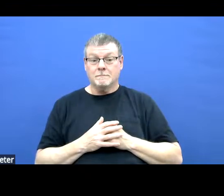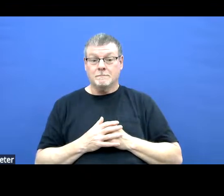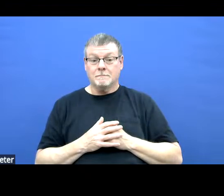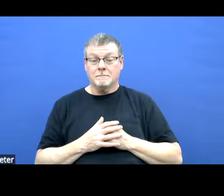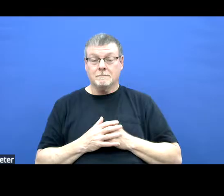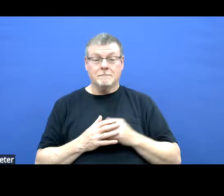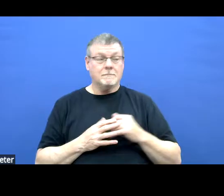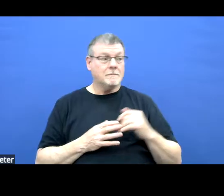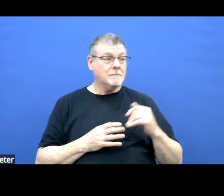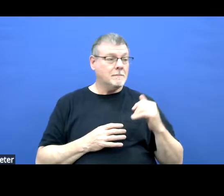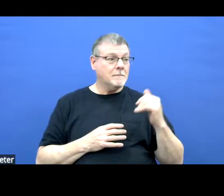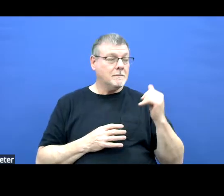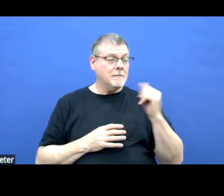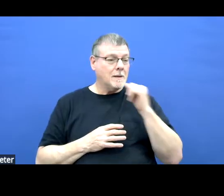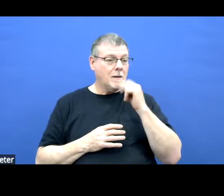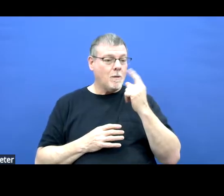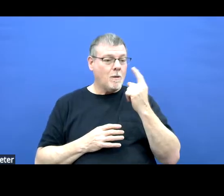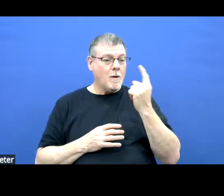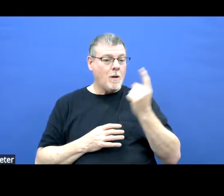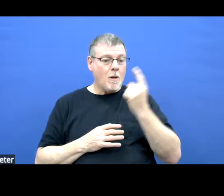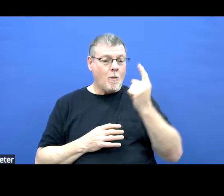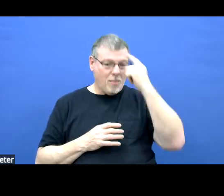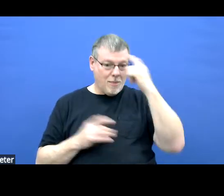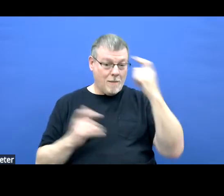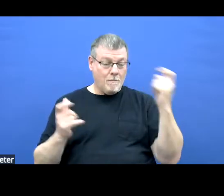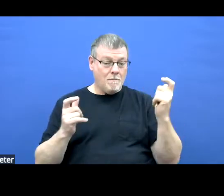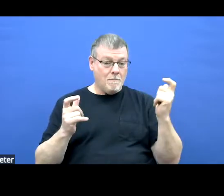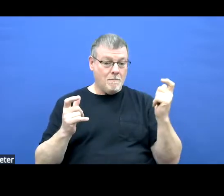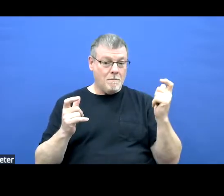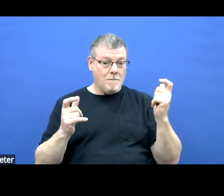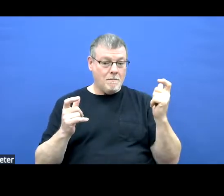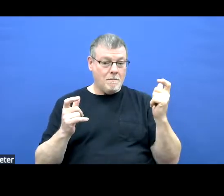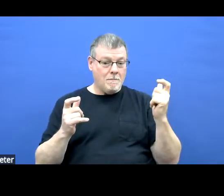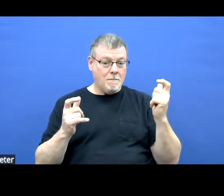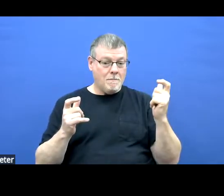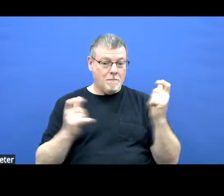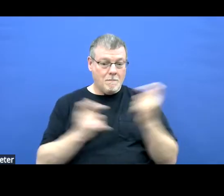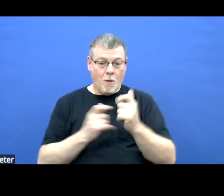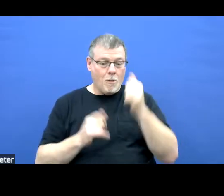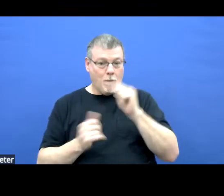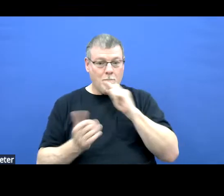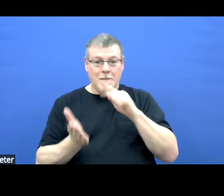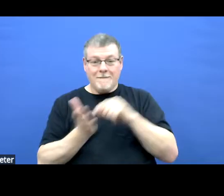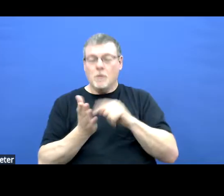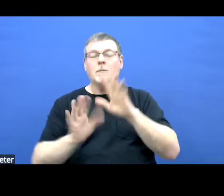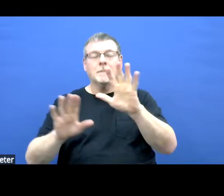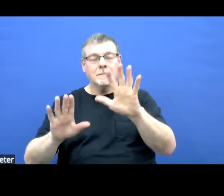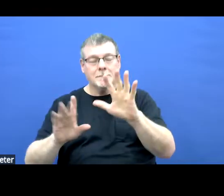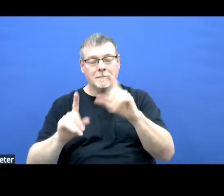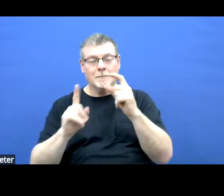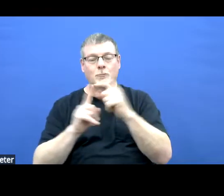I just don't always think that just because they're smaller, they're gonna be affordable. Well, again, affordable, they're less